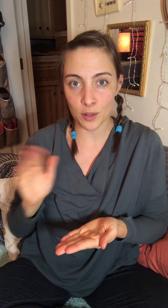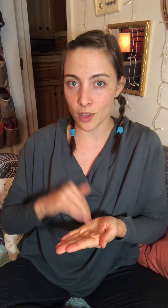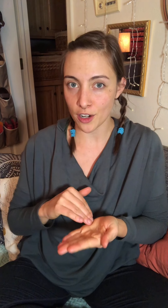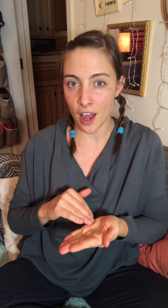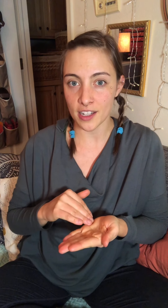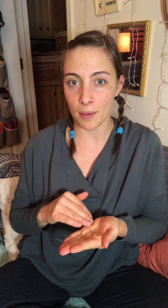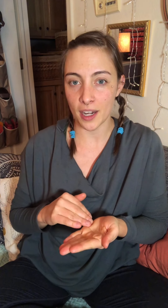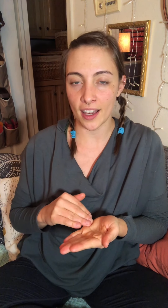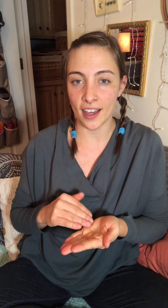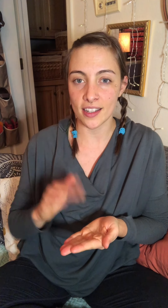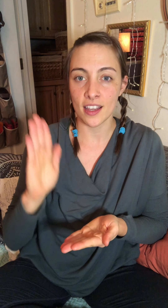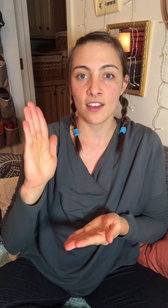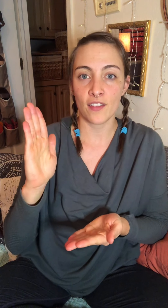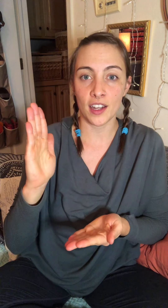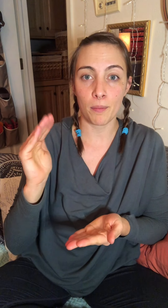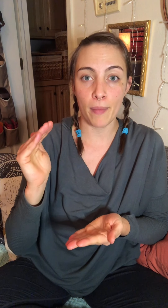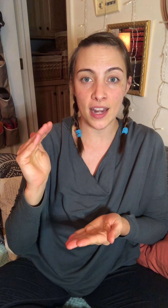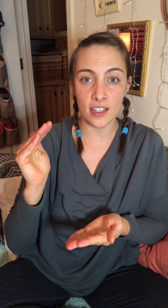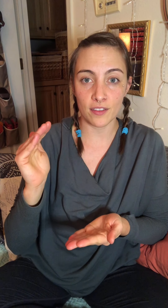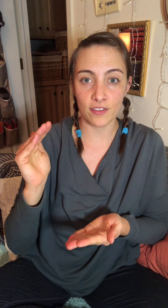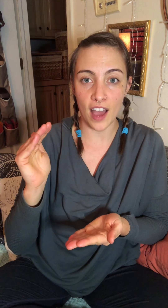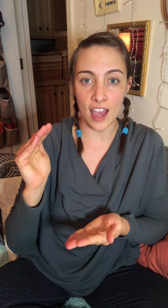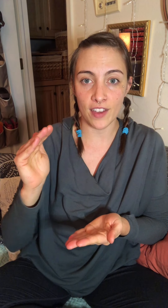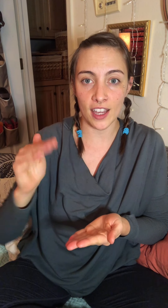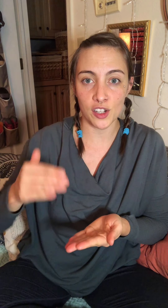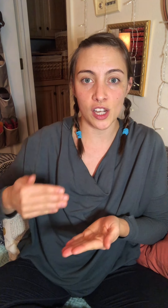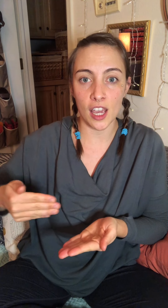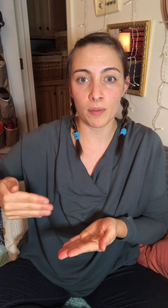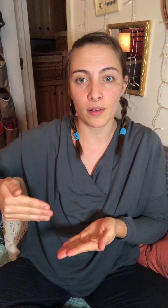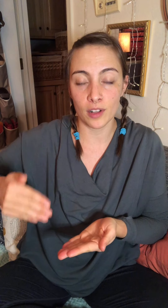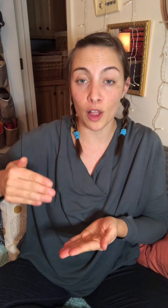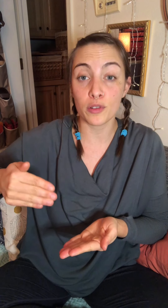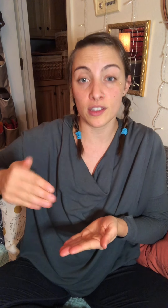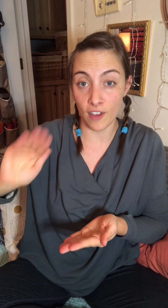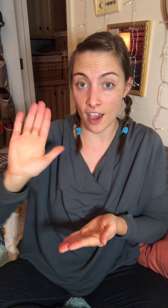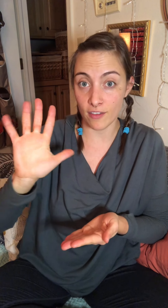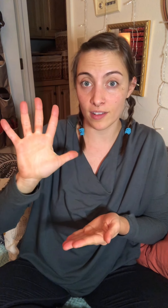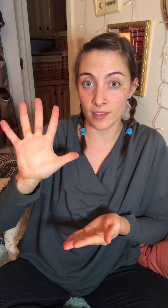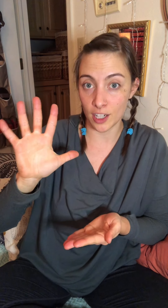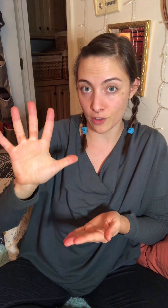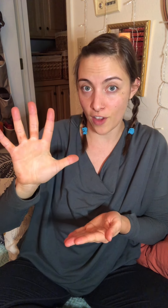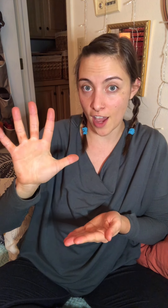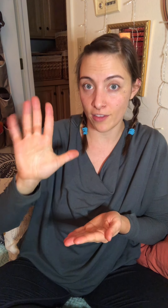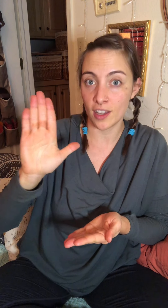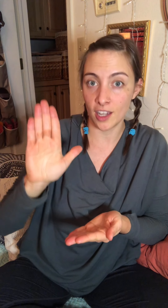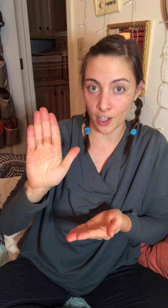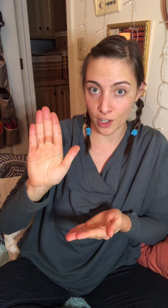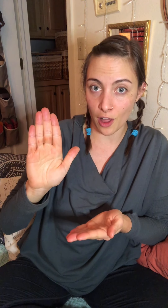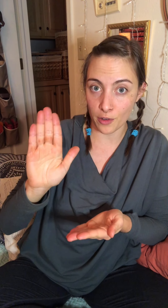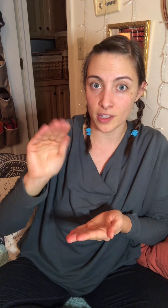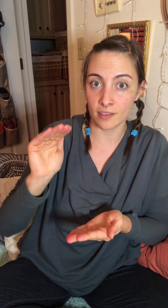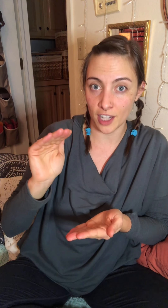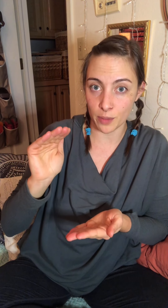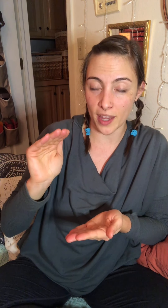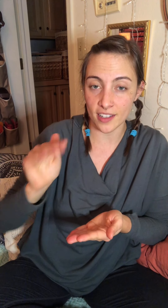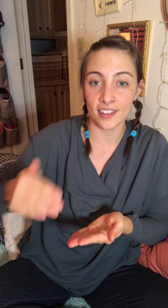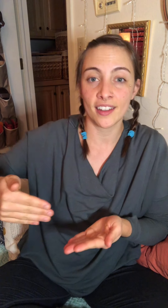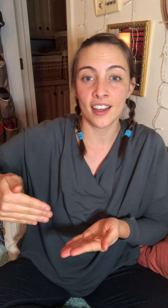our non-dominant hand. Find a bent 5 hand shape, closed 5. Here's a 5, here's closed, here's bent.